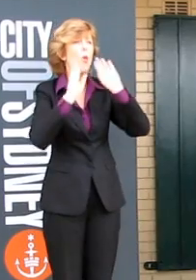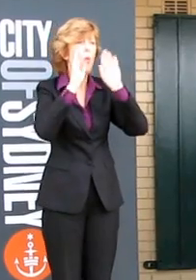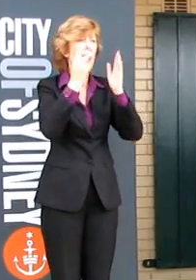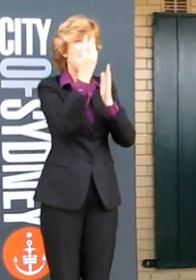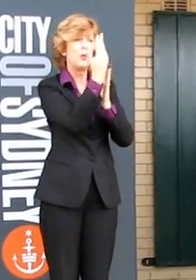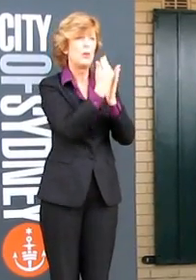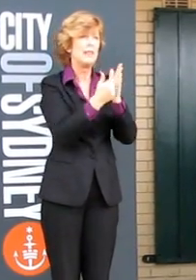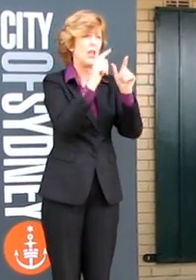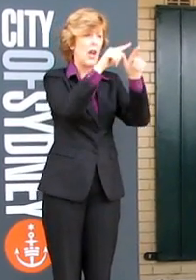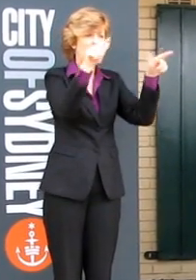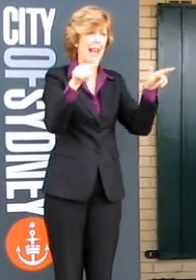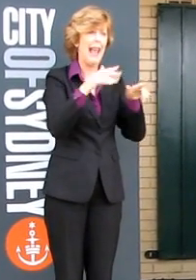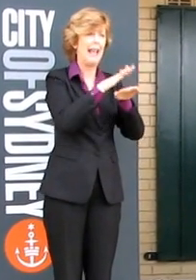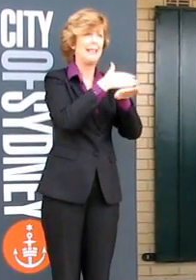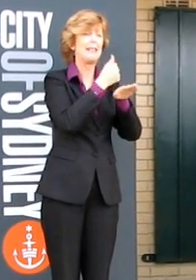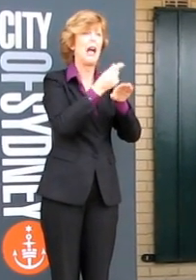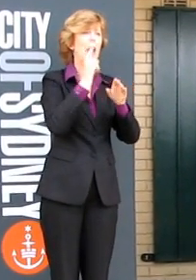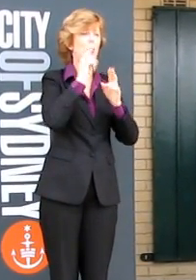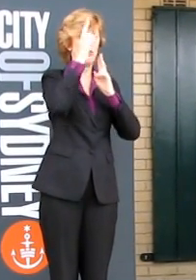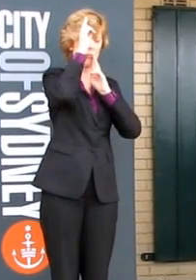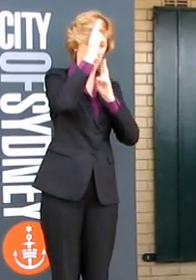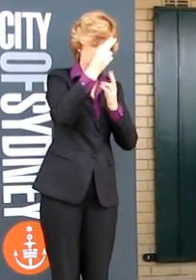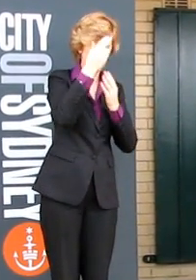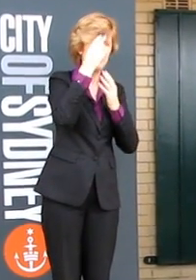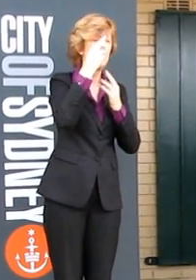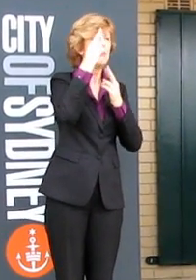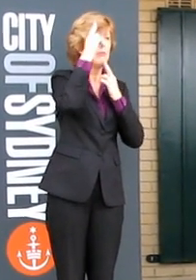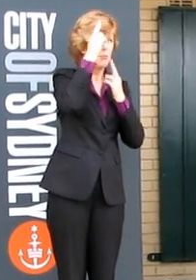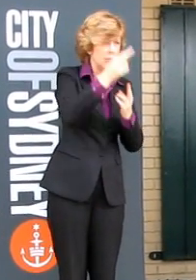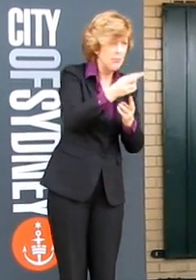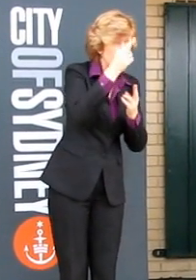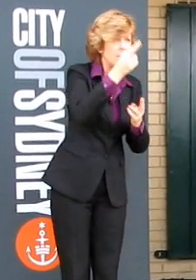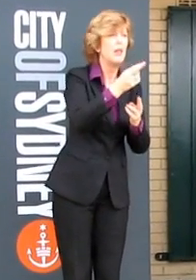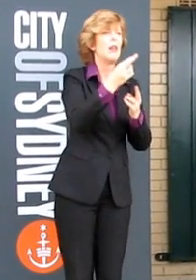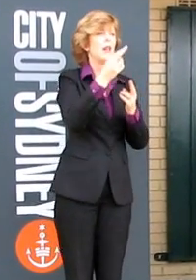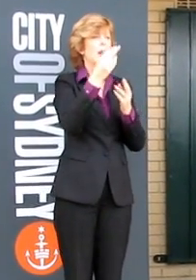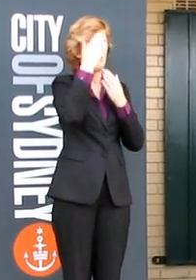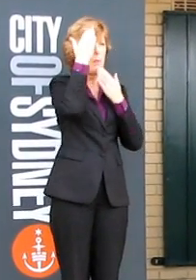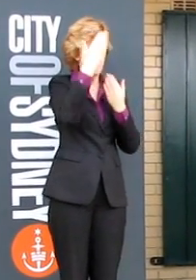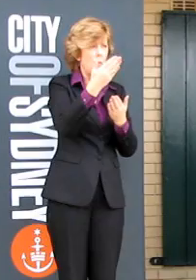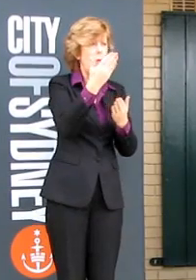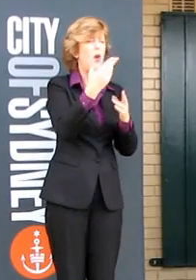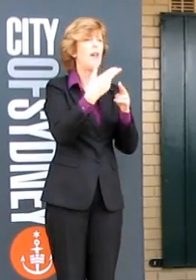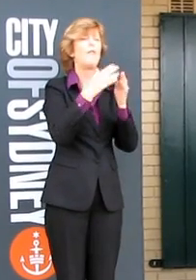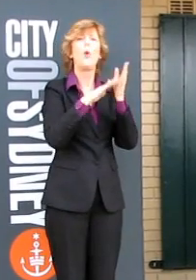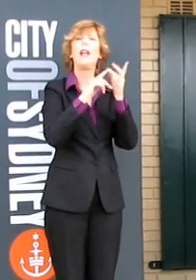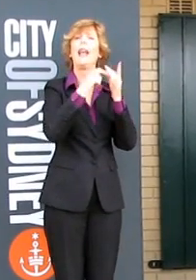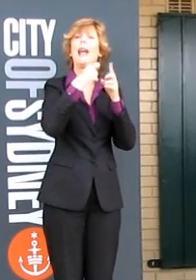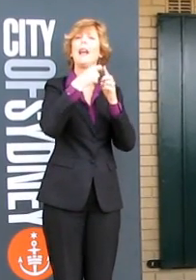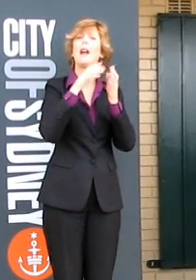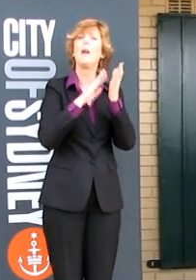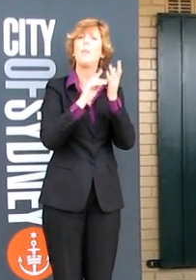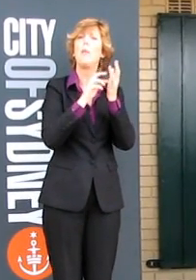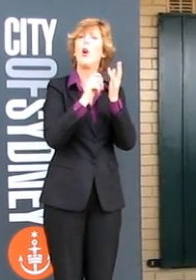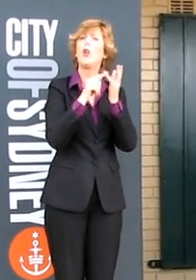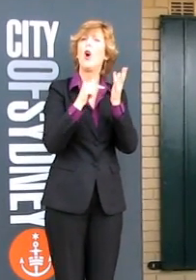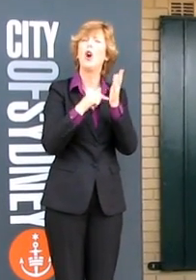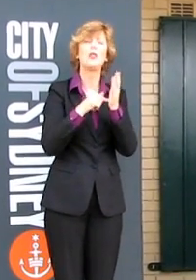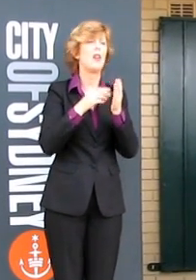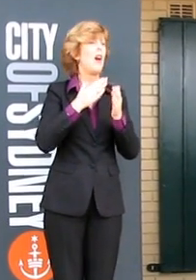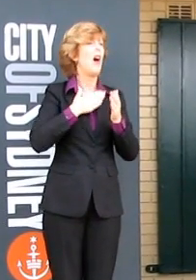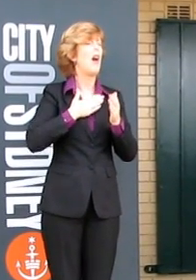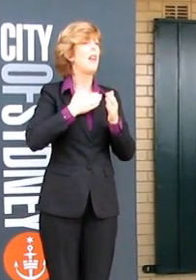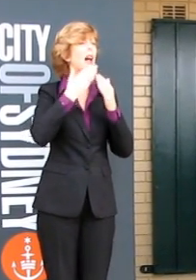design and landscaping of the pool is going to be a real memorial to Nick Merkert. I'd also like to thank our hard-working